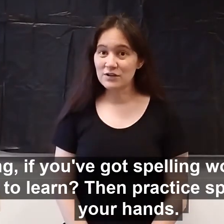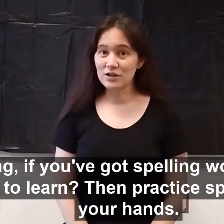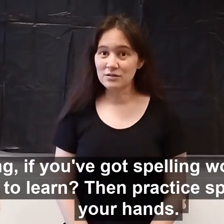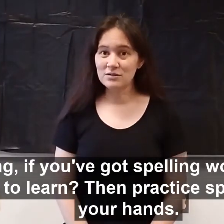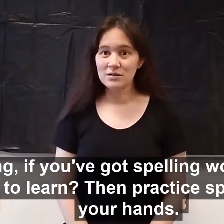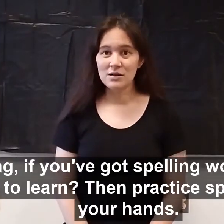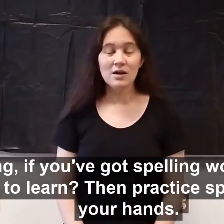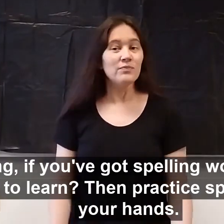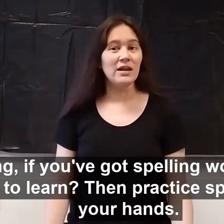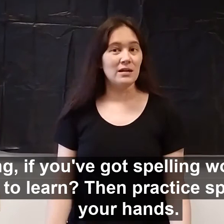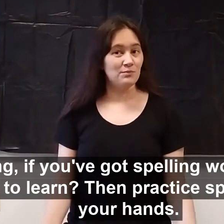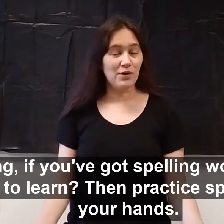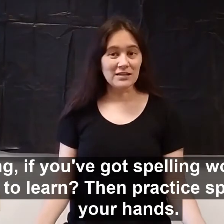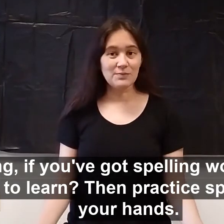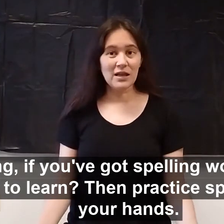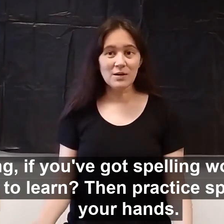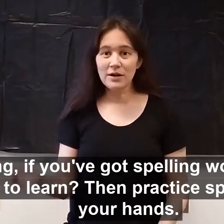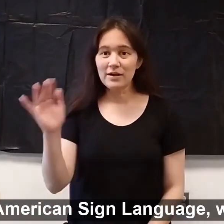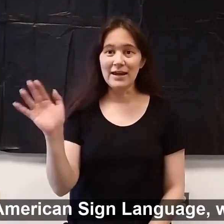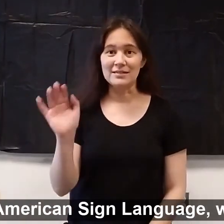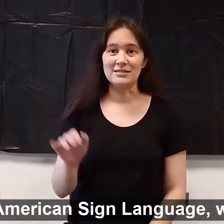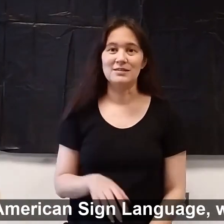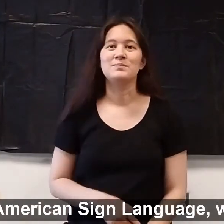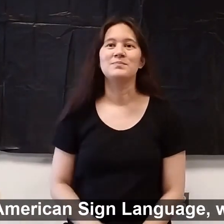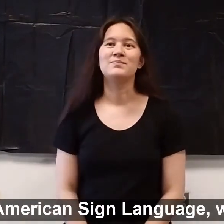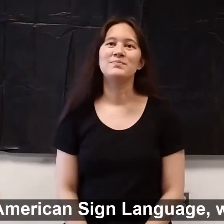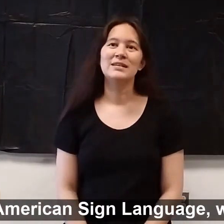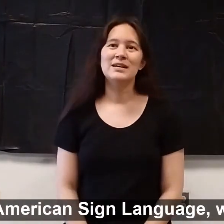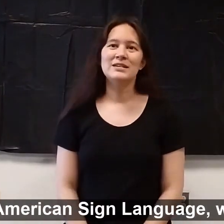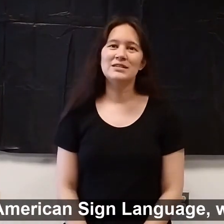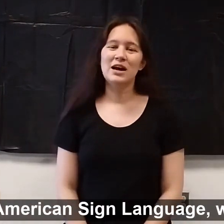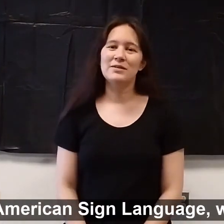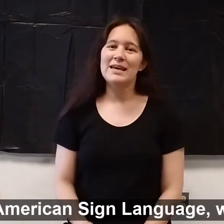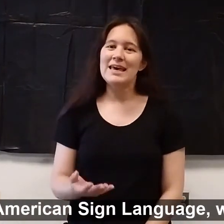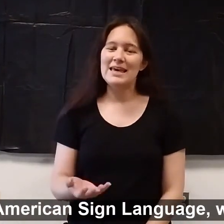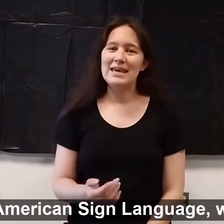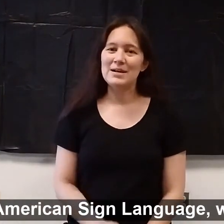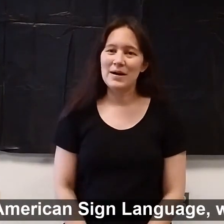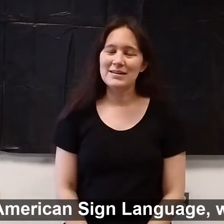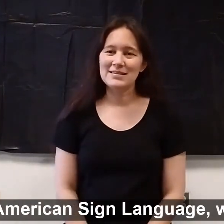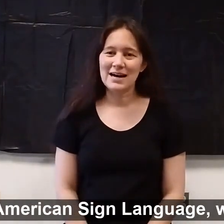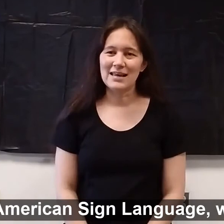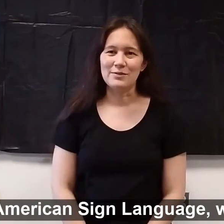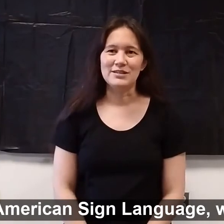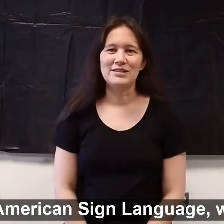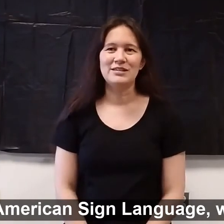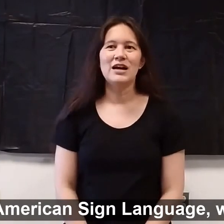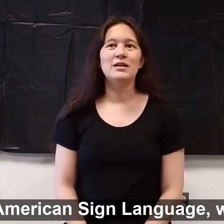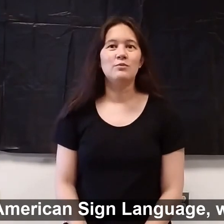learn, and practice spelling them on your hands. So in American Sign Language, what